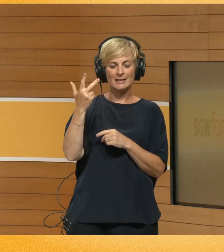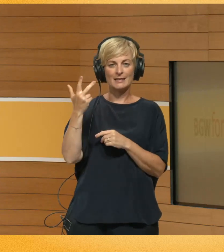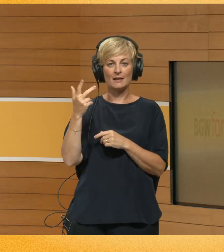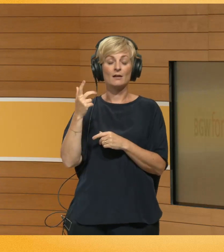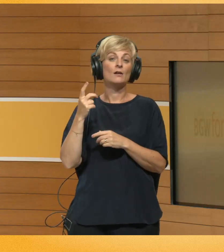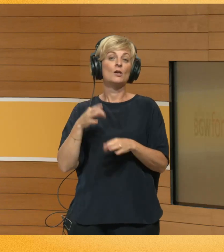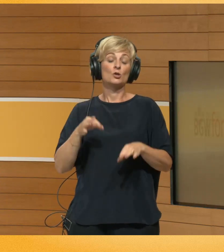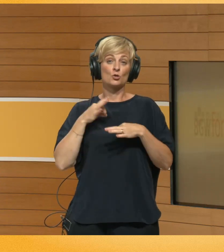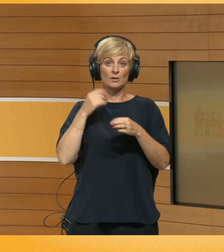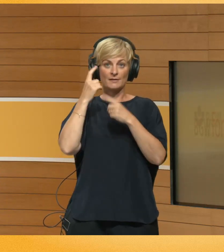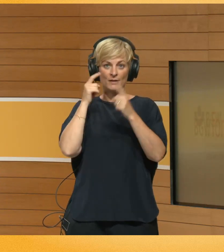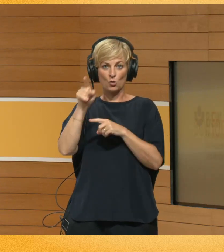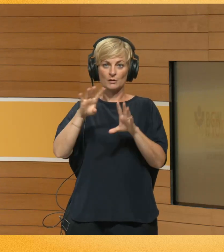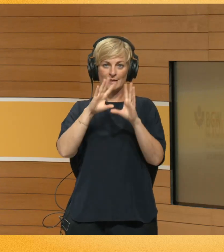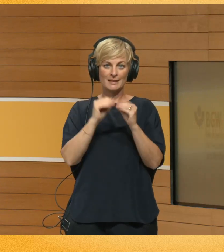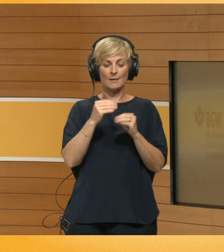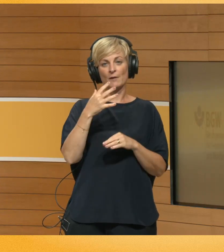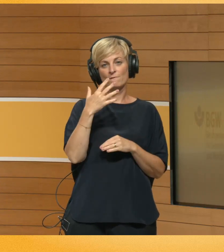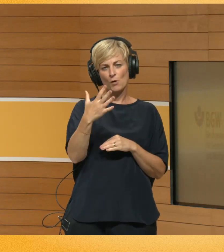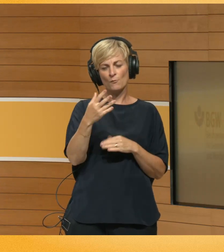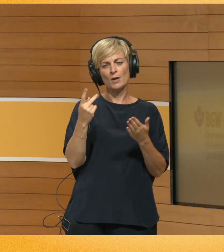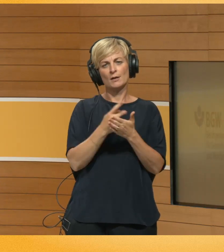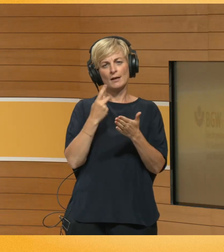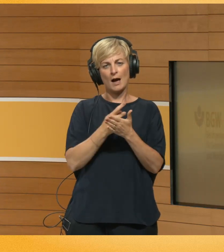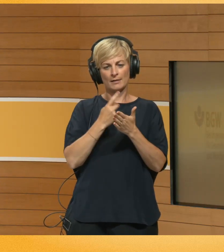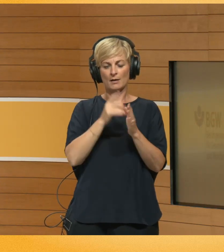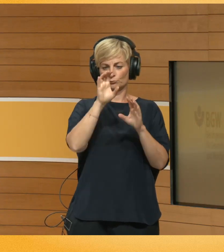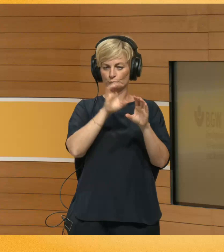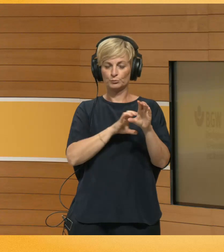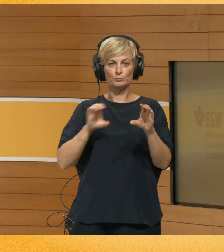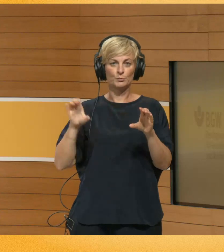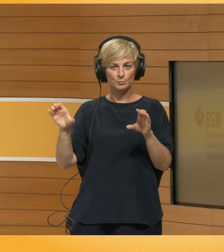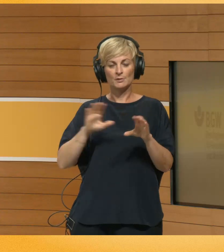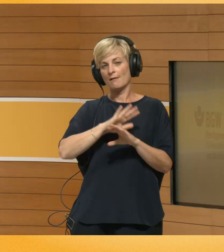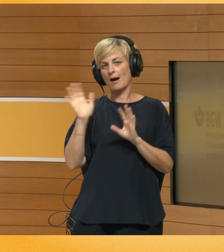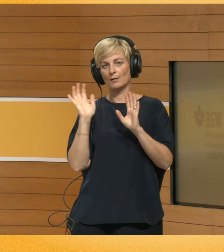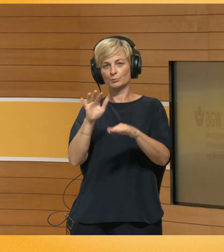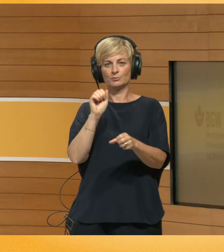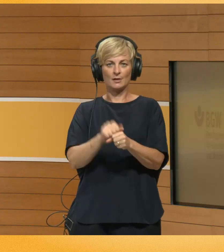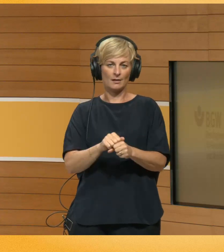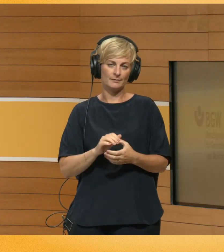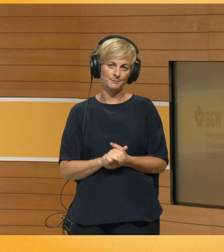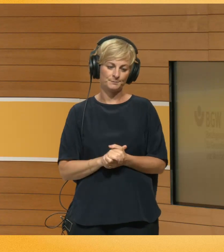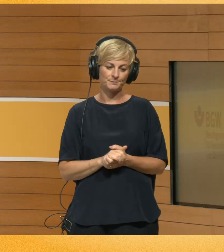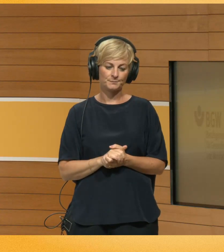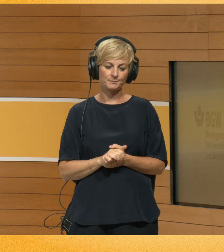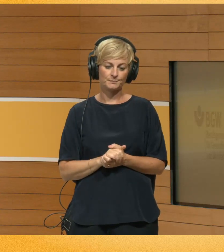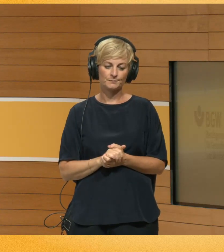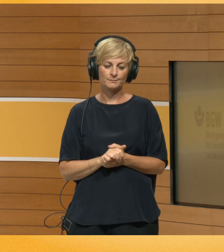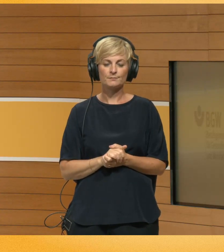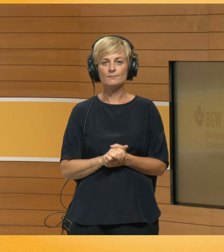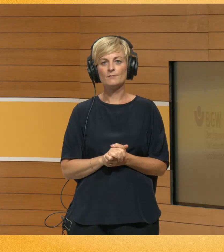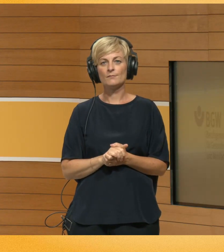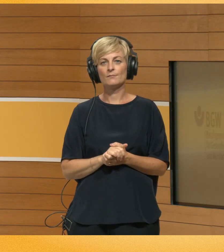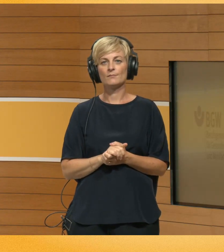cover some geographic location. So the one in Kumasi, which is the Komfo-Anokye Teaching Hospital, will cover both the northern